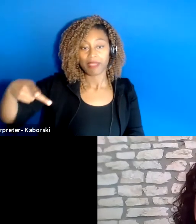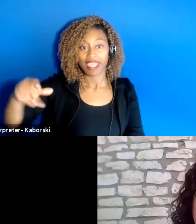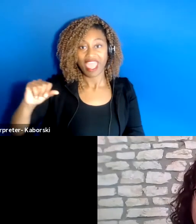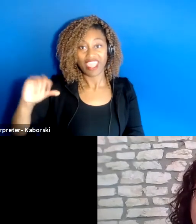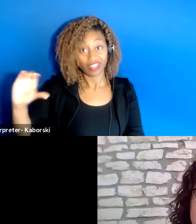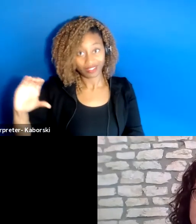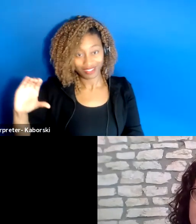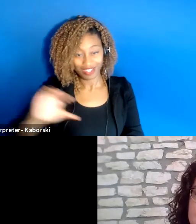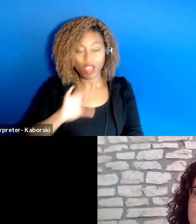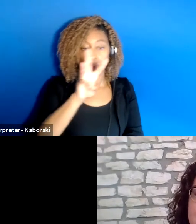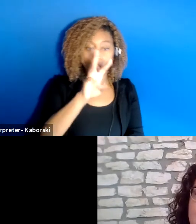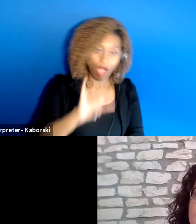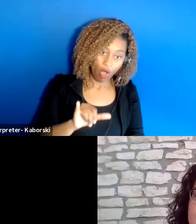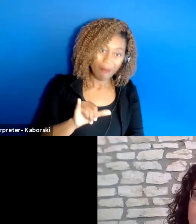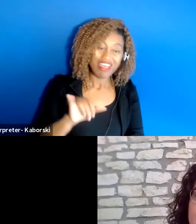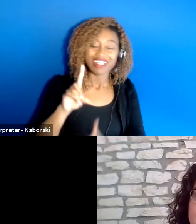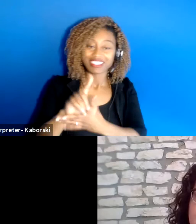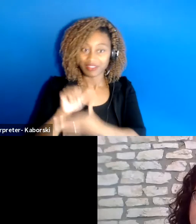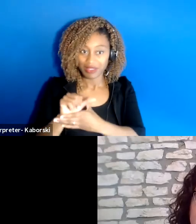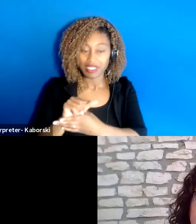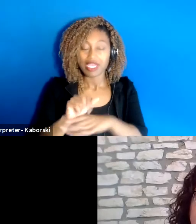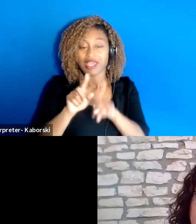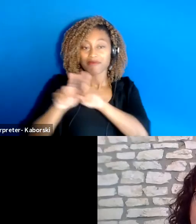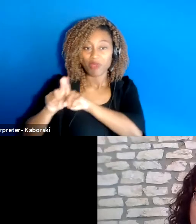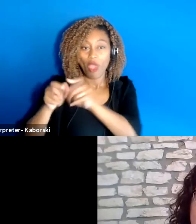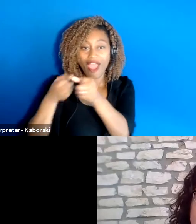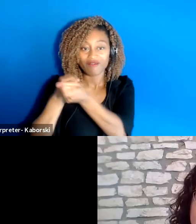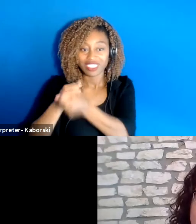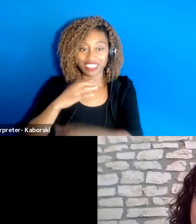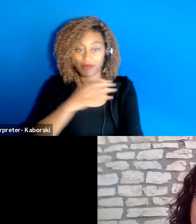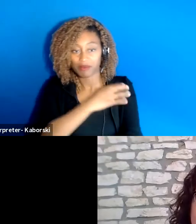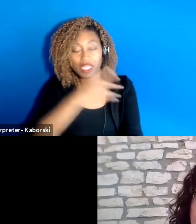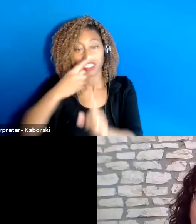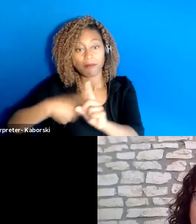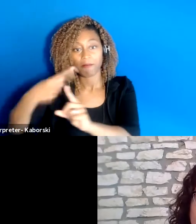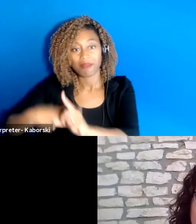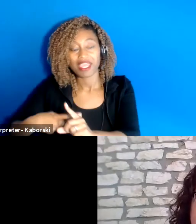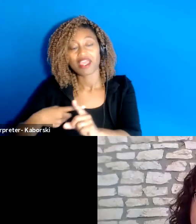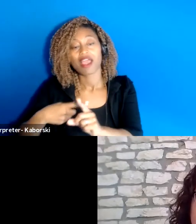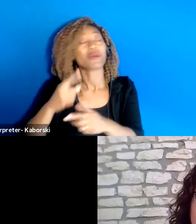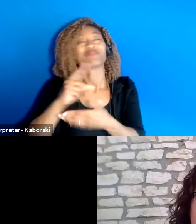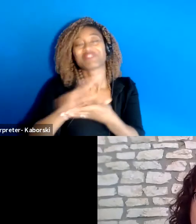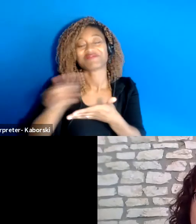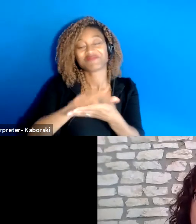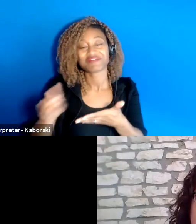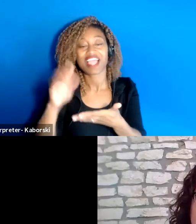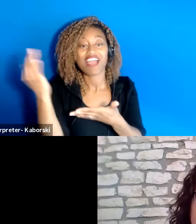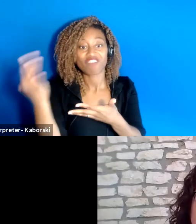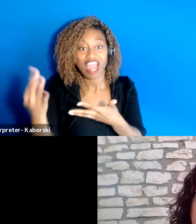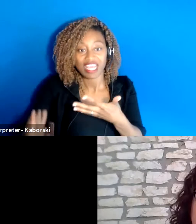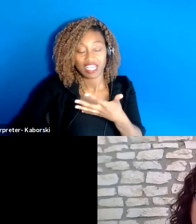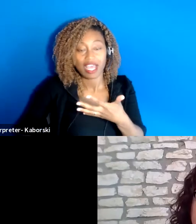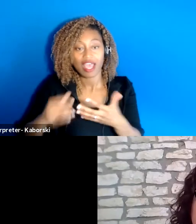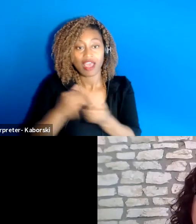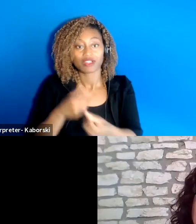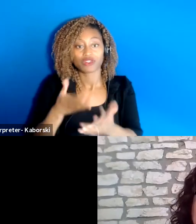which is the Wyoming Disability Peer Advocacy Committee. We meet every Friday and work on advocacy through legislation and